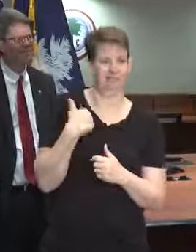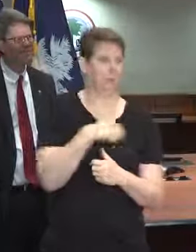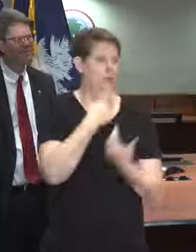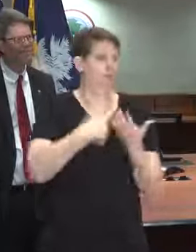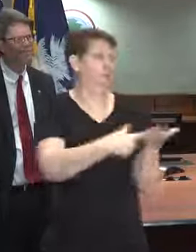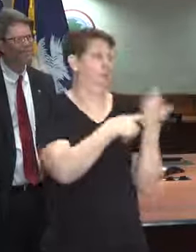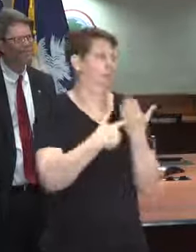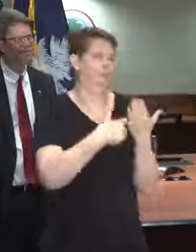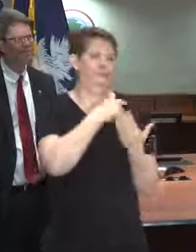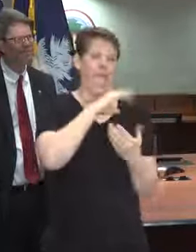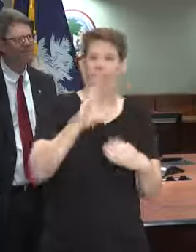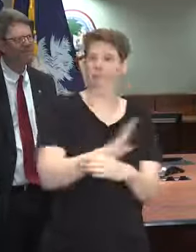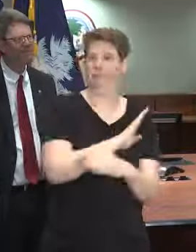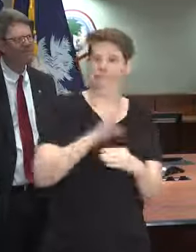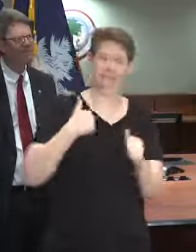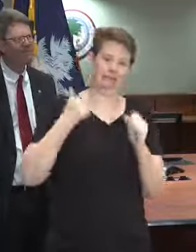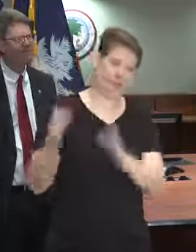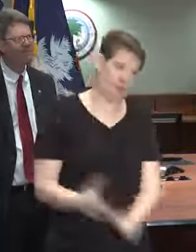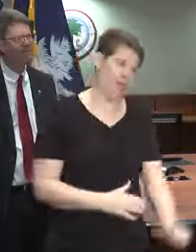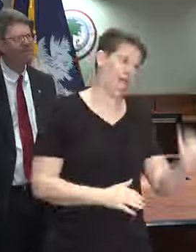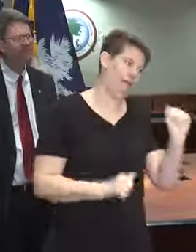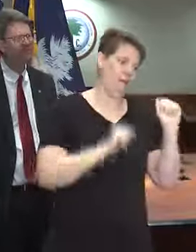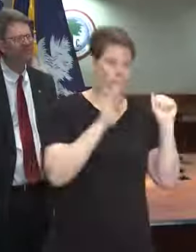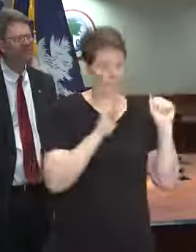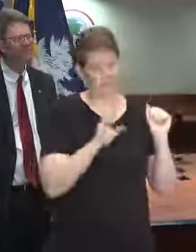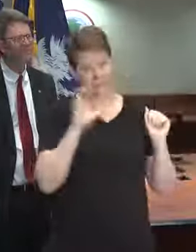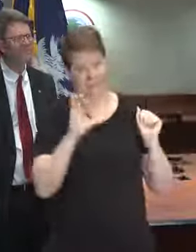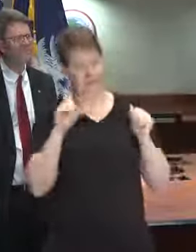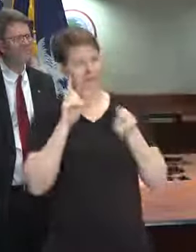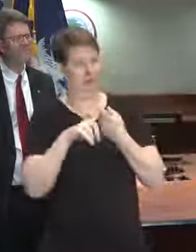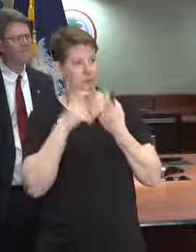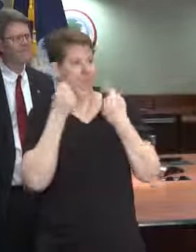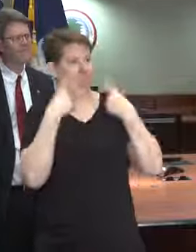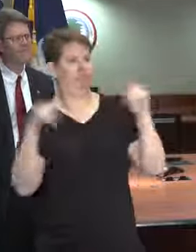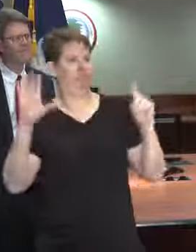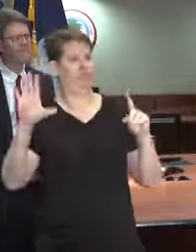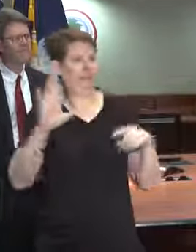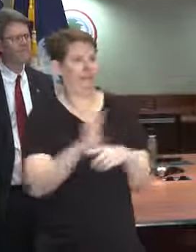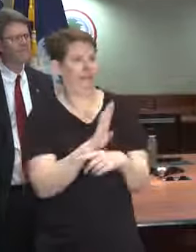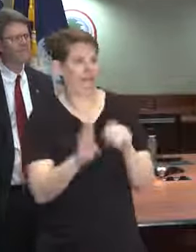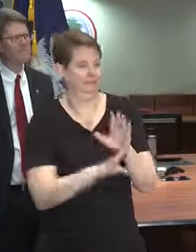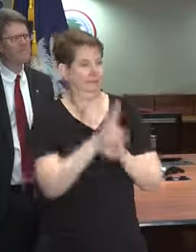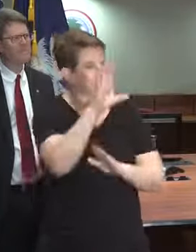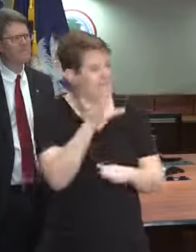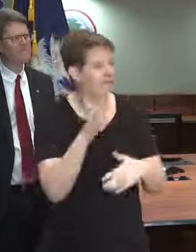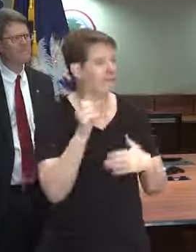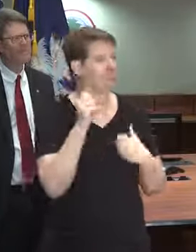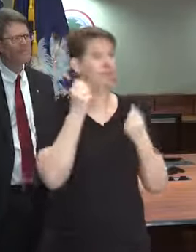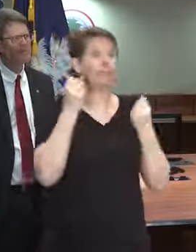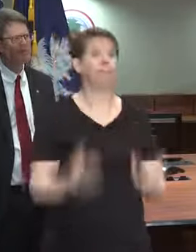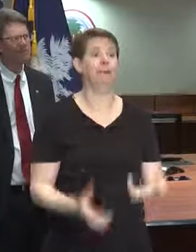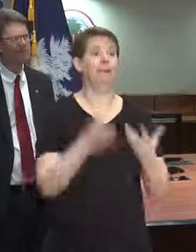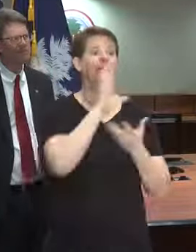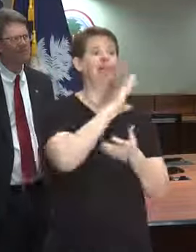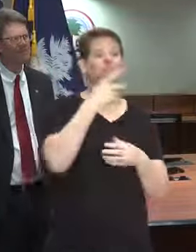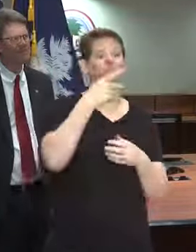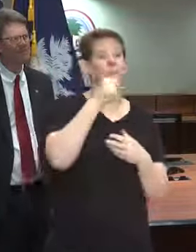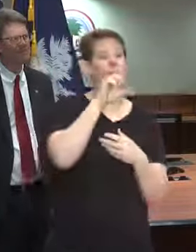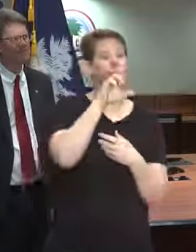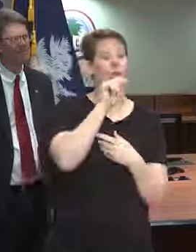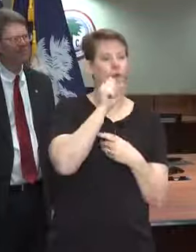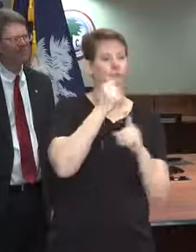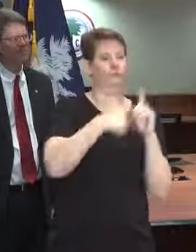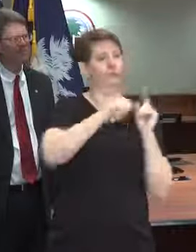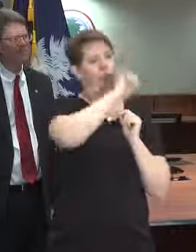businesses always have plan A, plan B, and plan C to get the things that they need. And because a lot of these parts come from Asia,